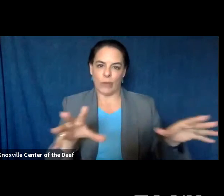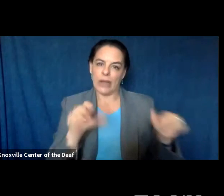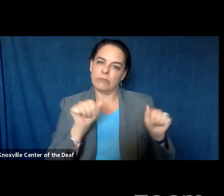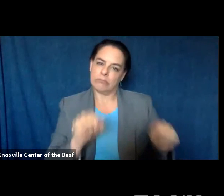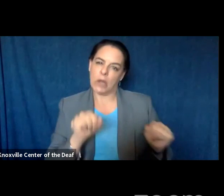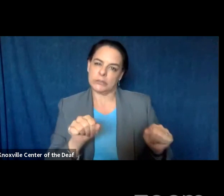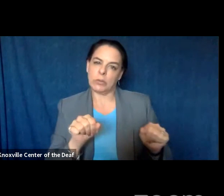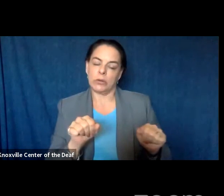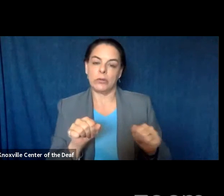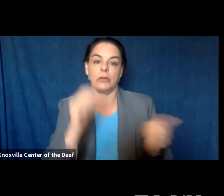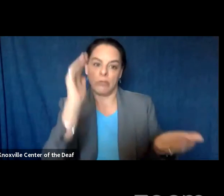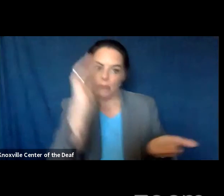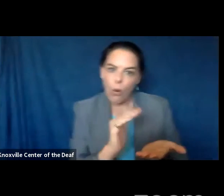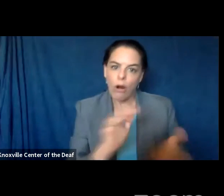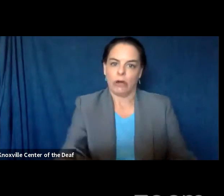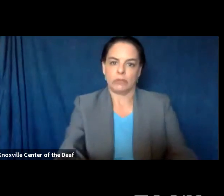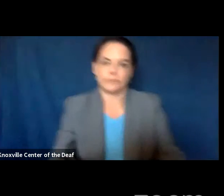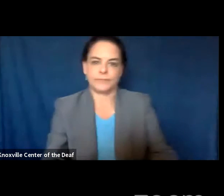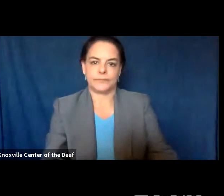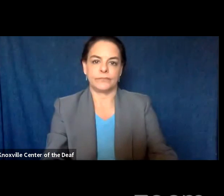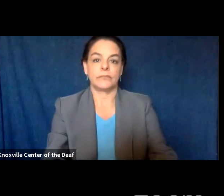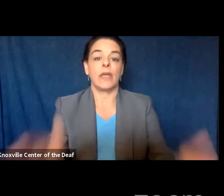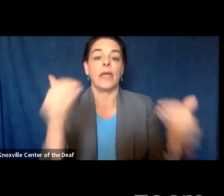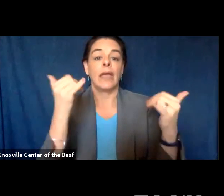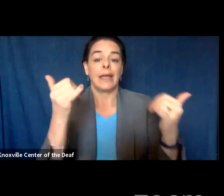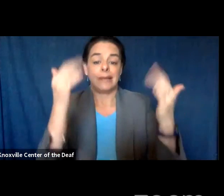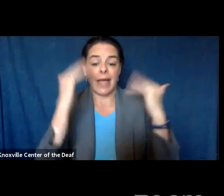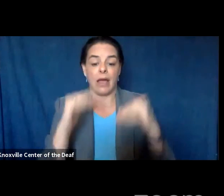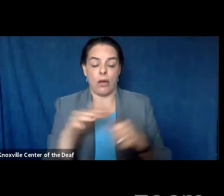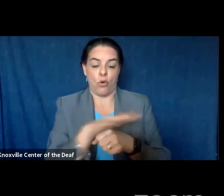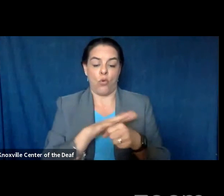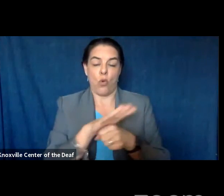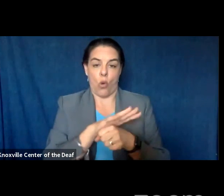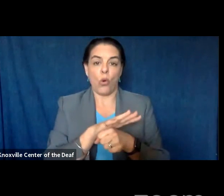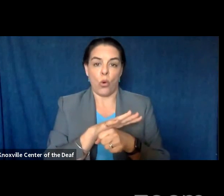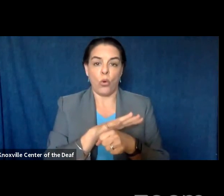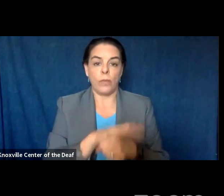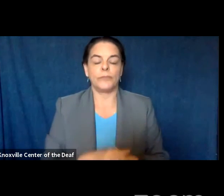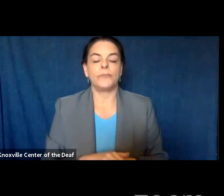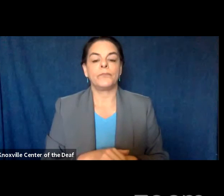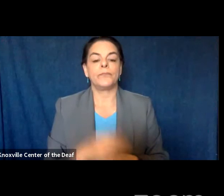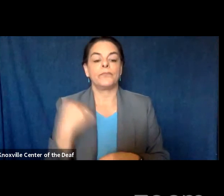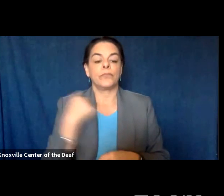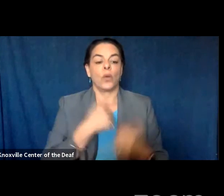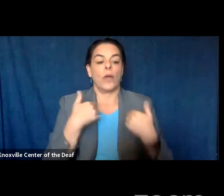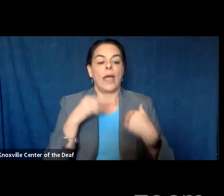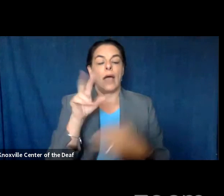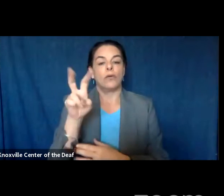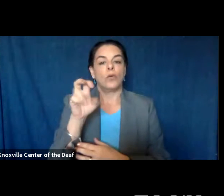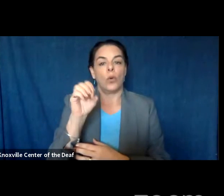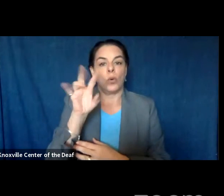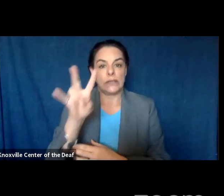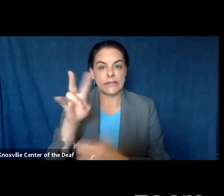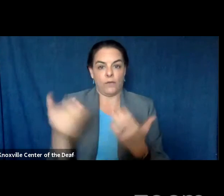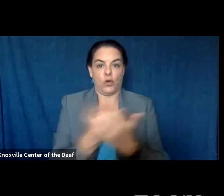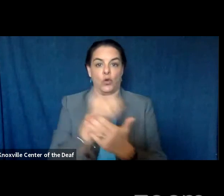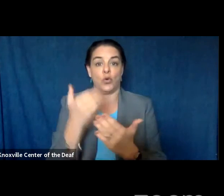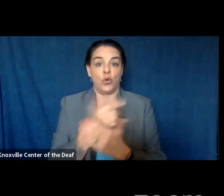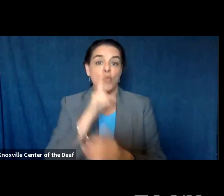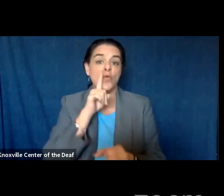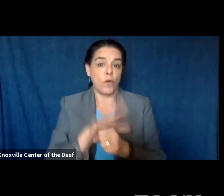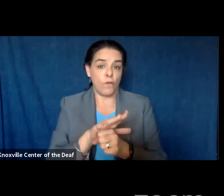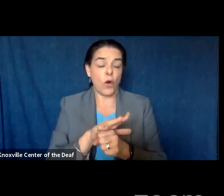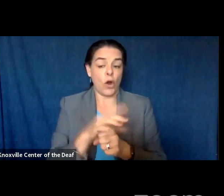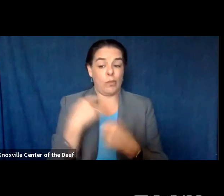to be lower. And now we'll move on to the local situation. We have 207 new confirmed cases since